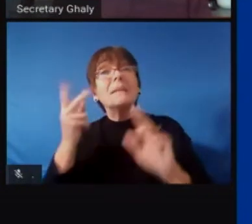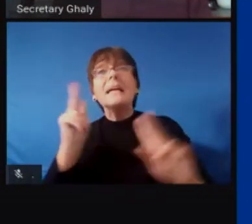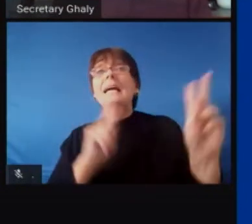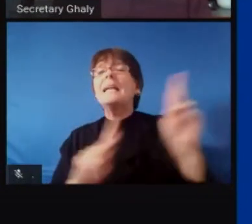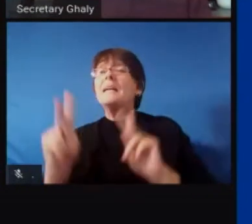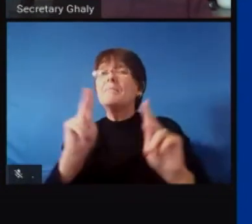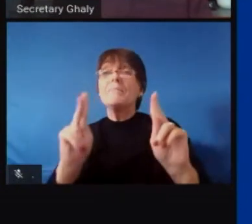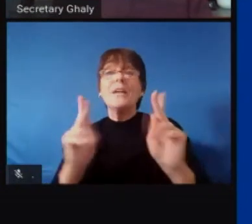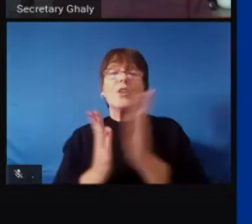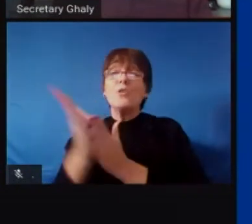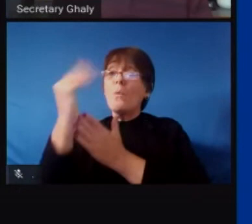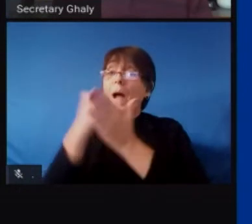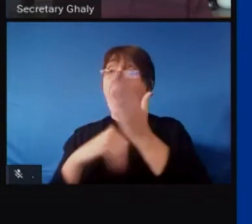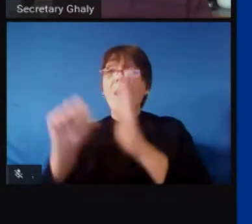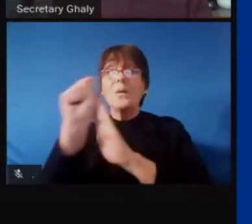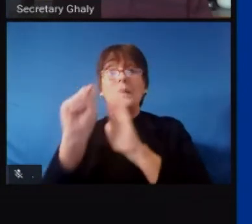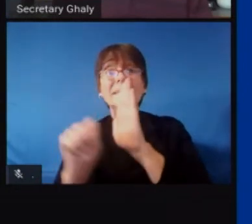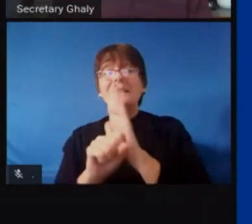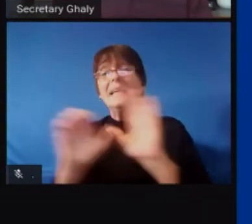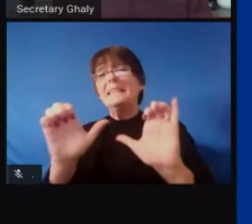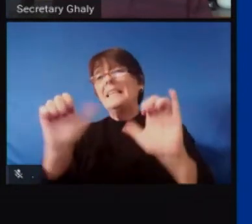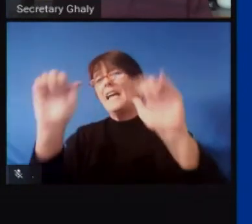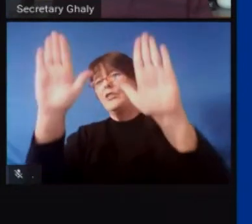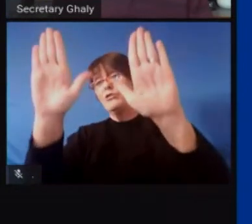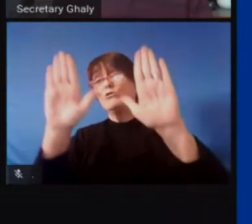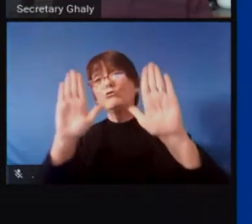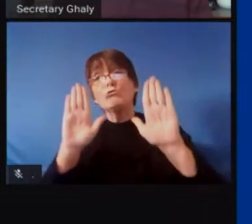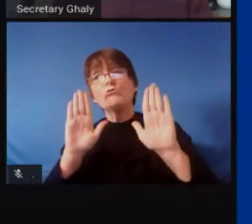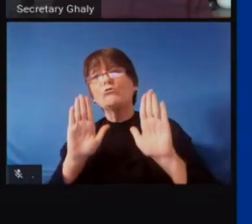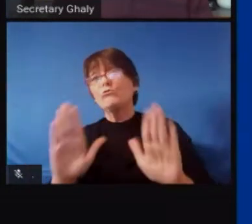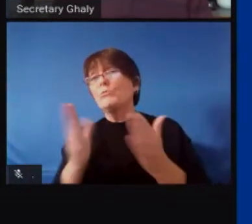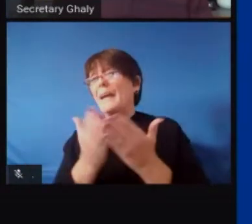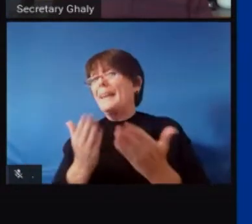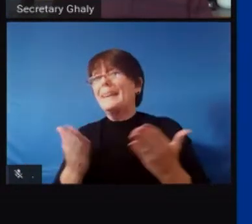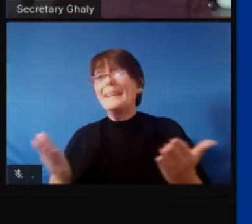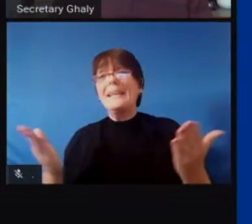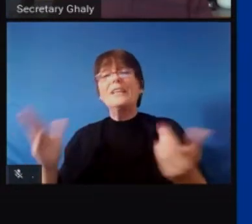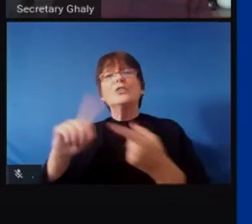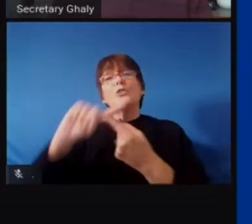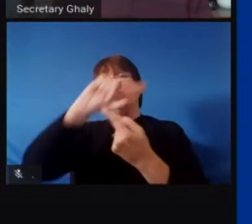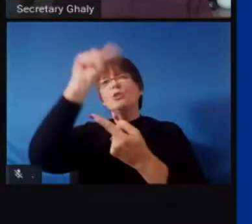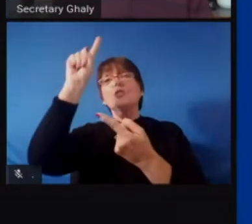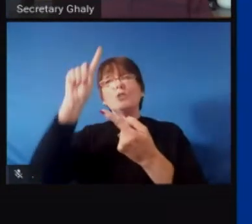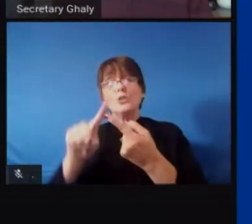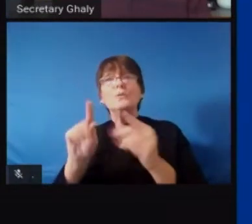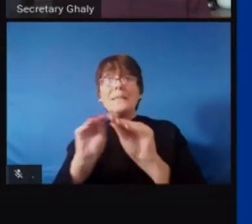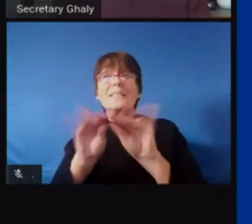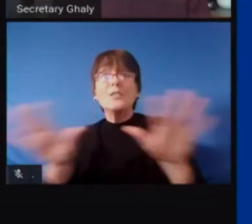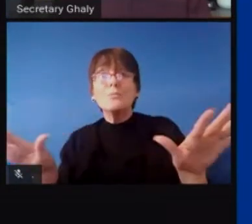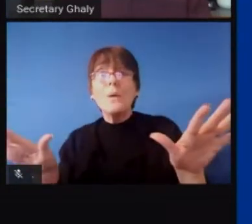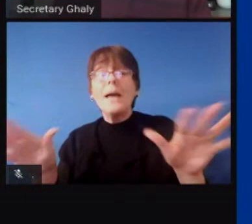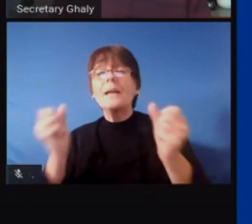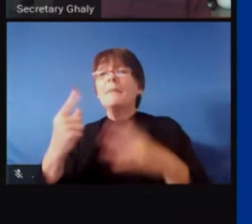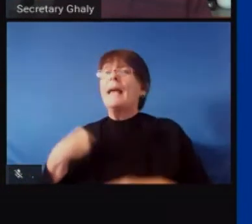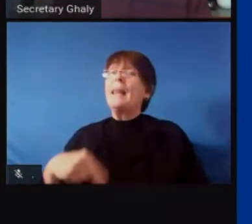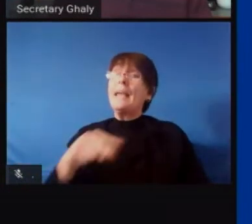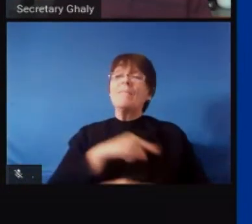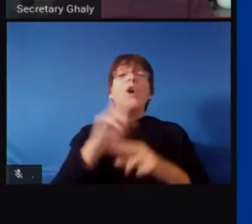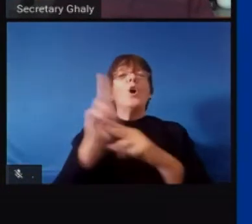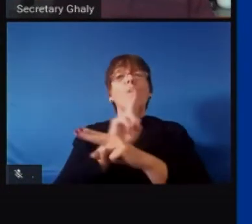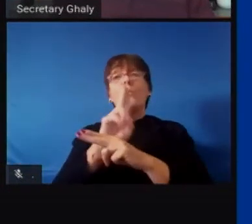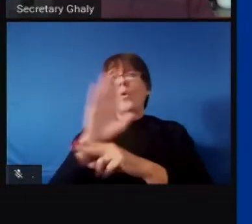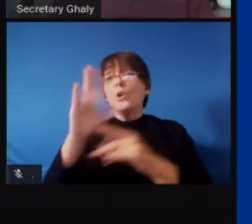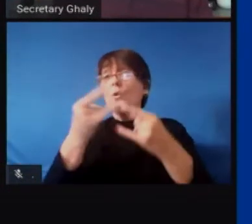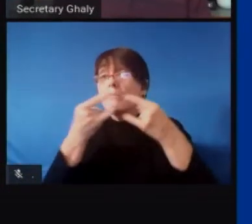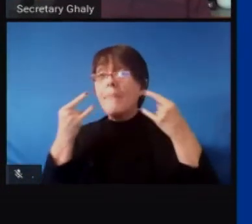across our state did tremendous things to decrease transmission. Many of us wore our face